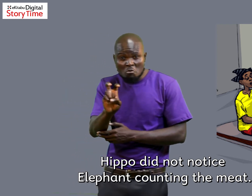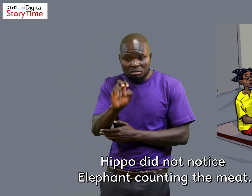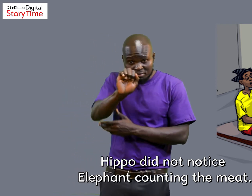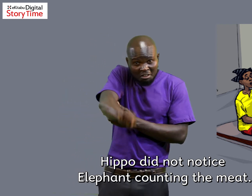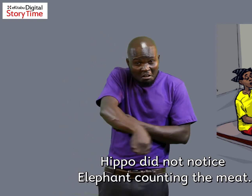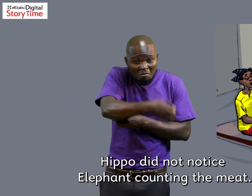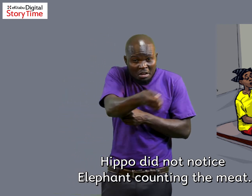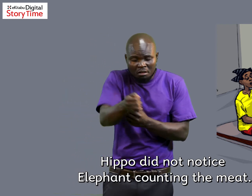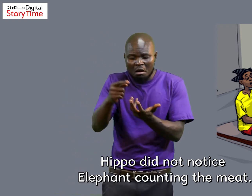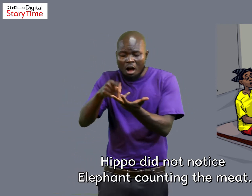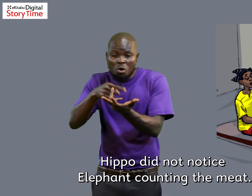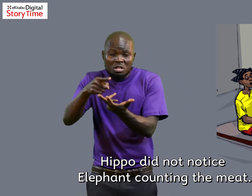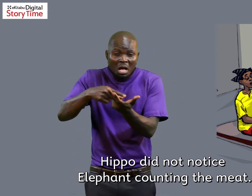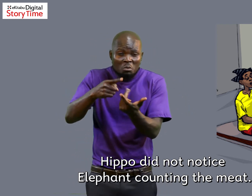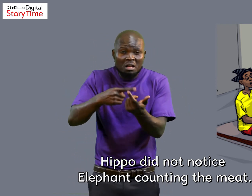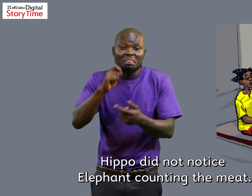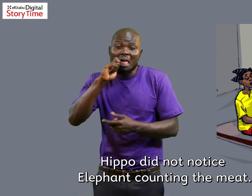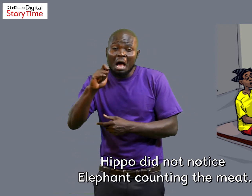Hippo did not notice Elephant counting the meat.